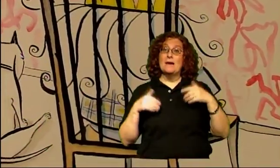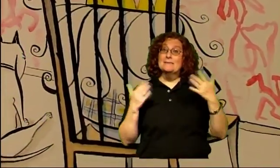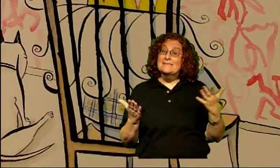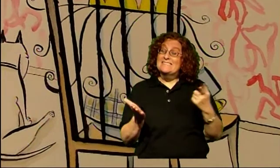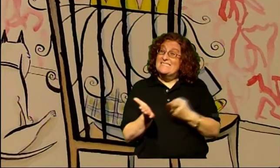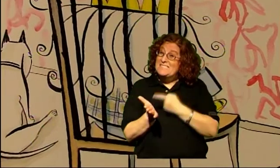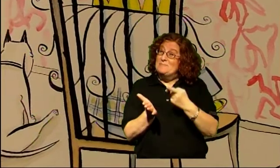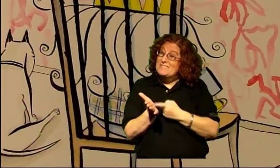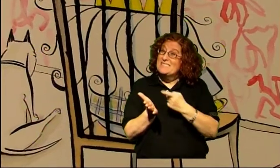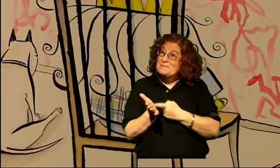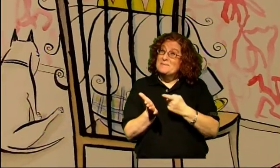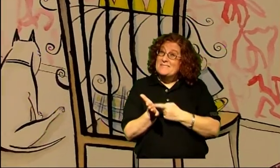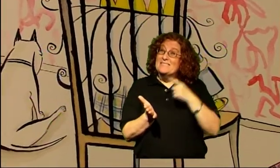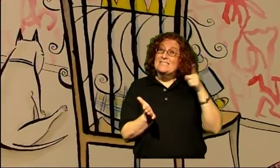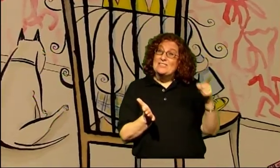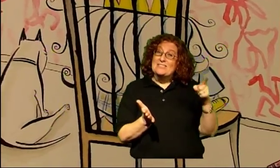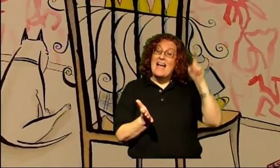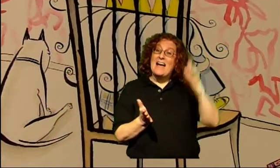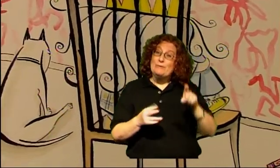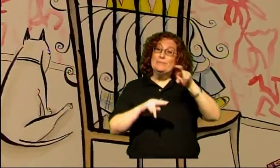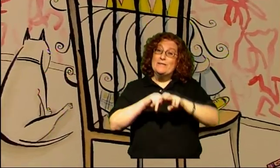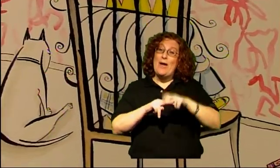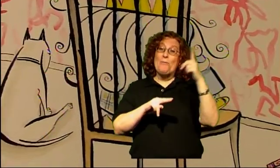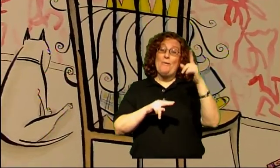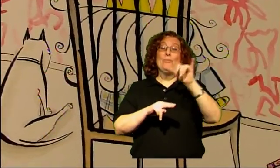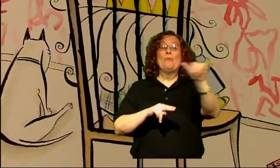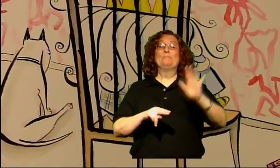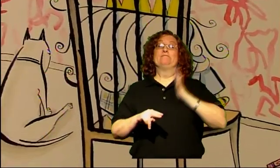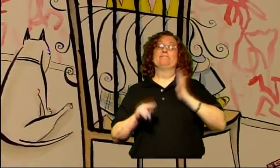thrones for making too many demands.